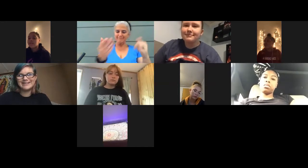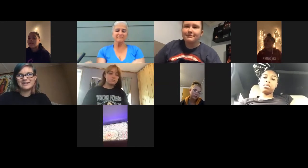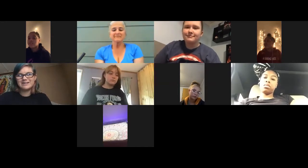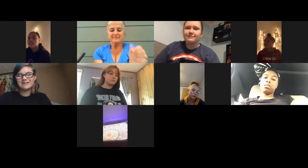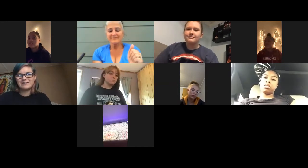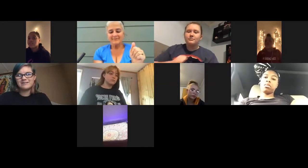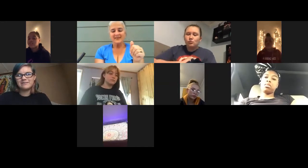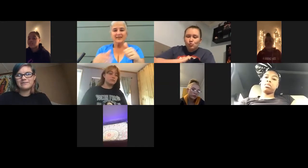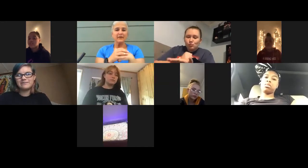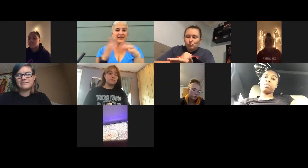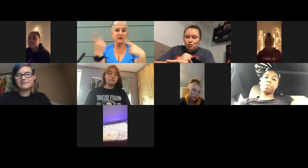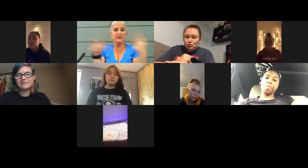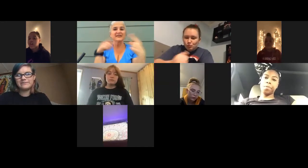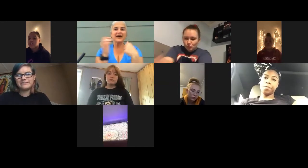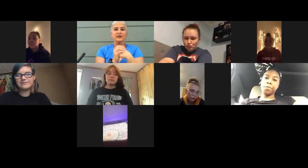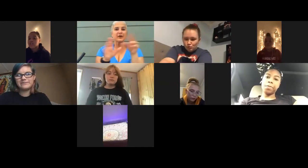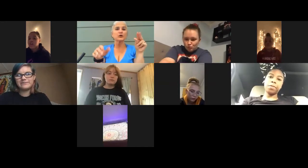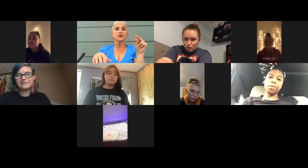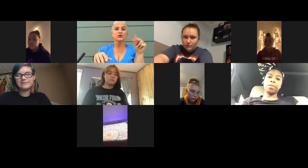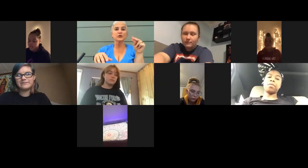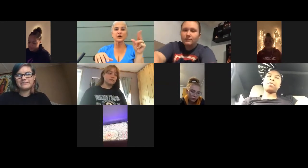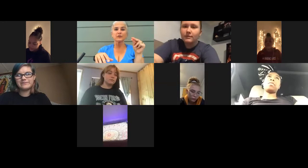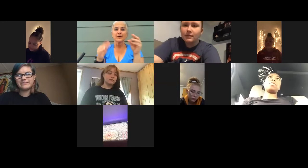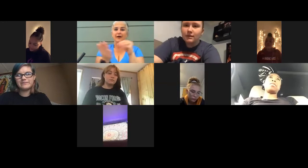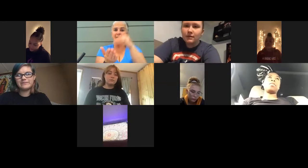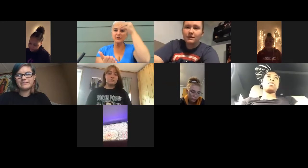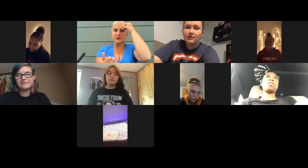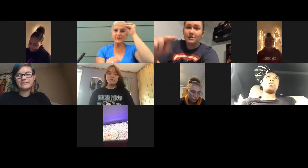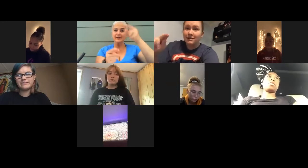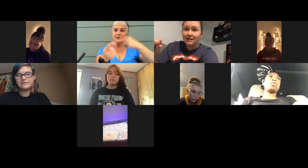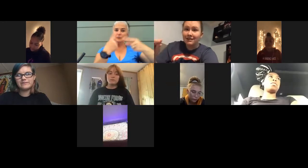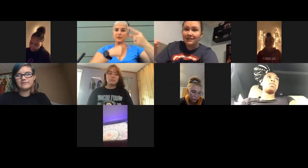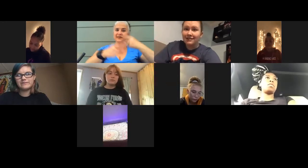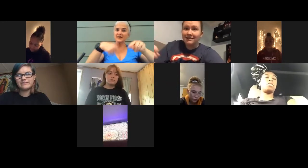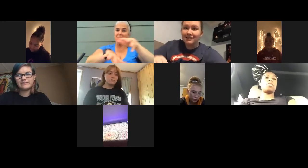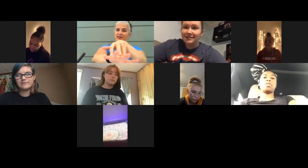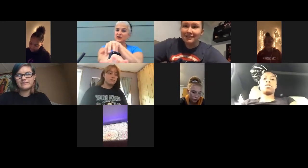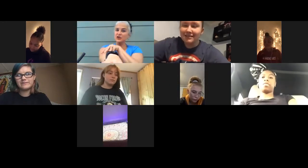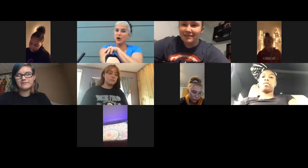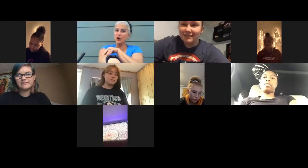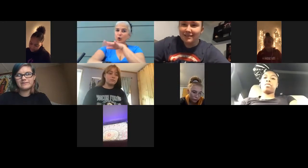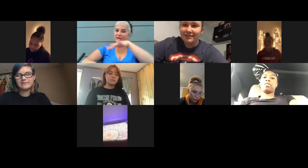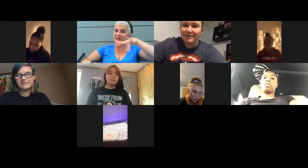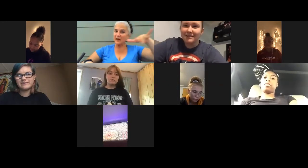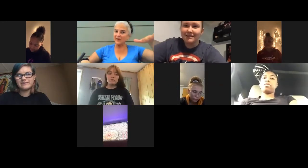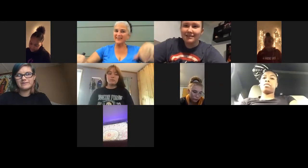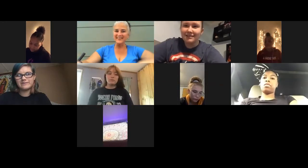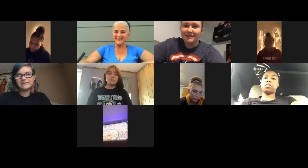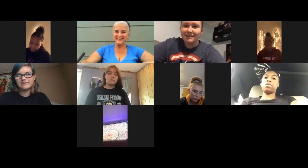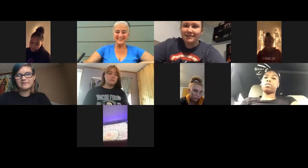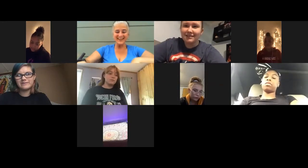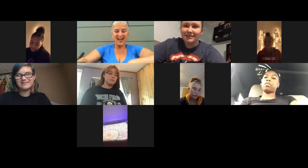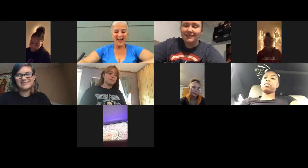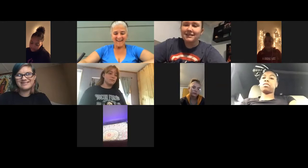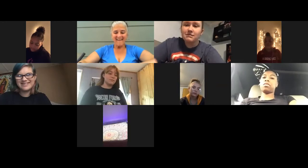you? And then when they start really signing, you're like, oh, no. I'm just learning. Please sign slow or spell